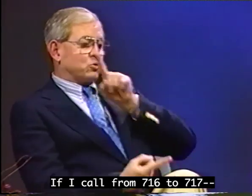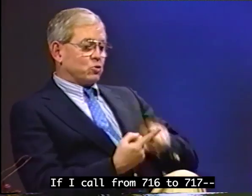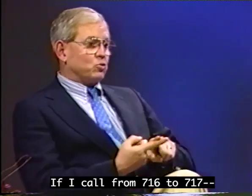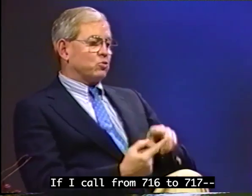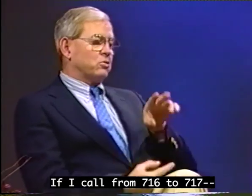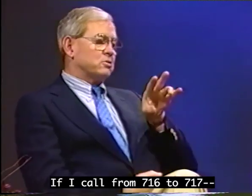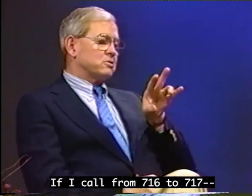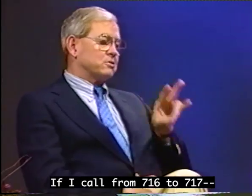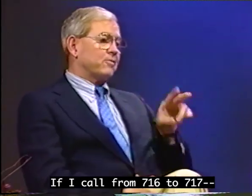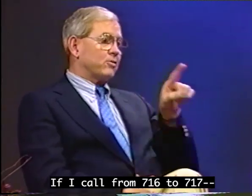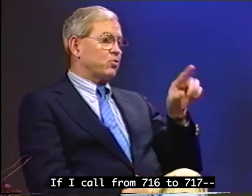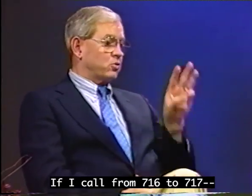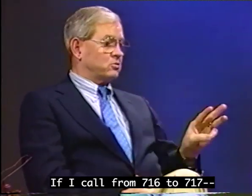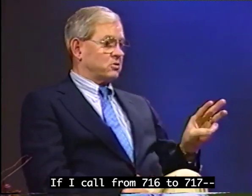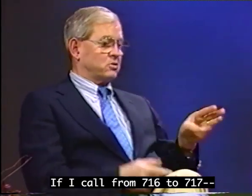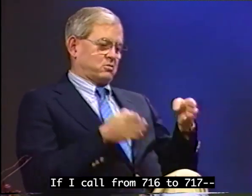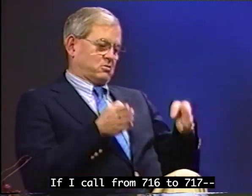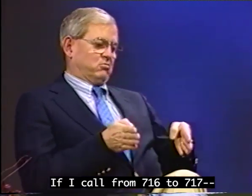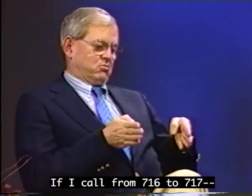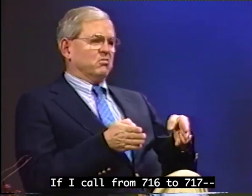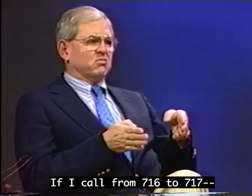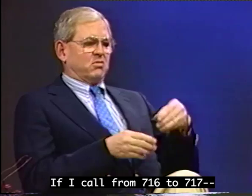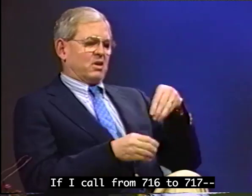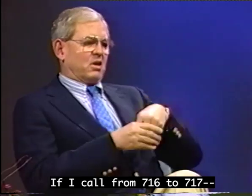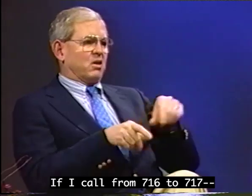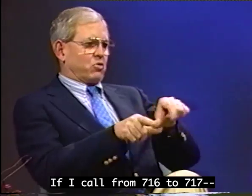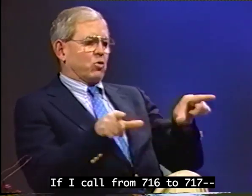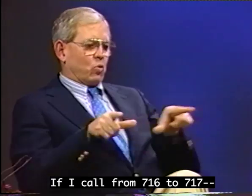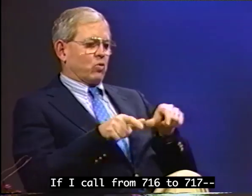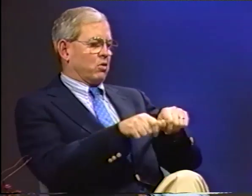I call from 716 to 717,